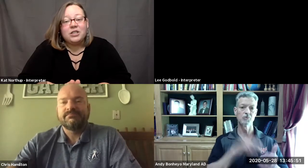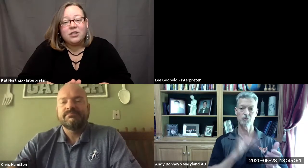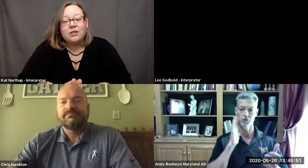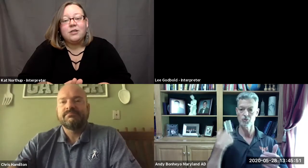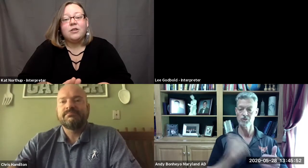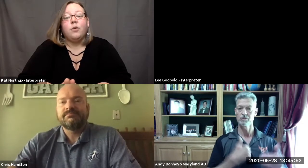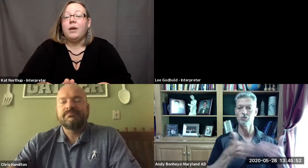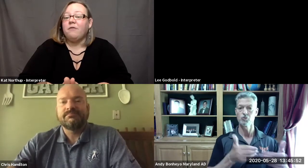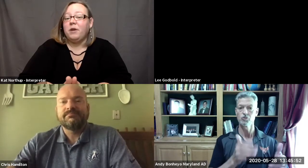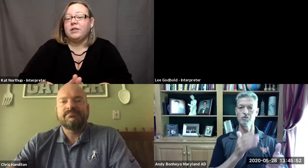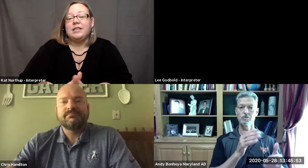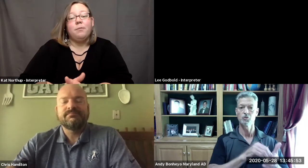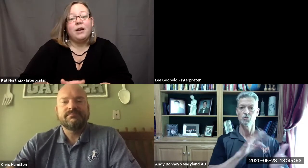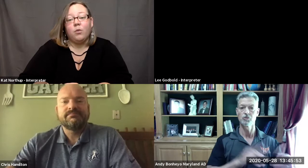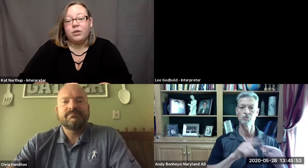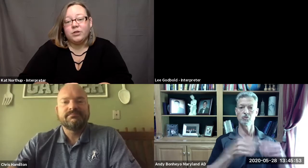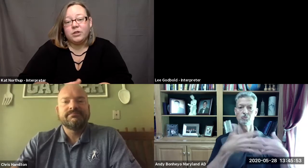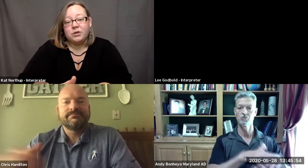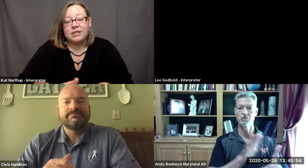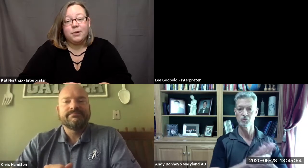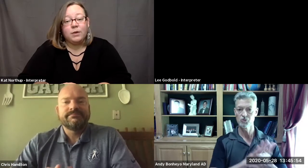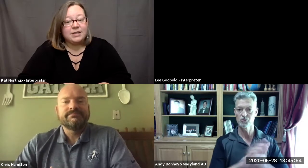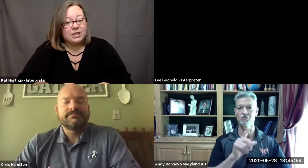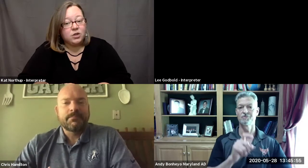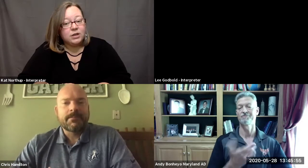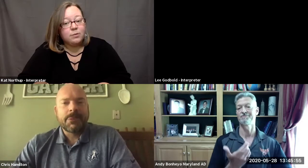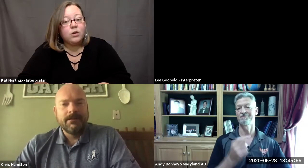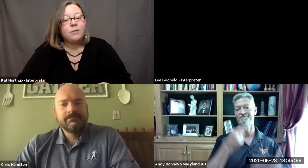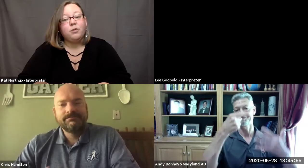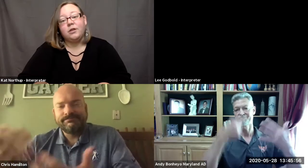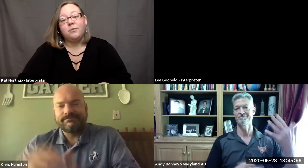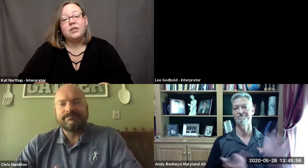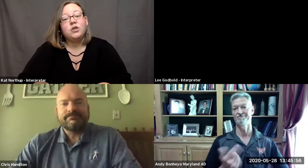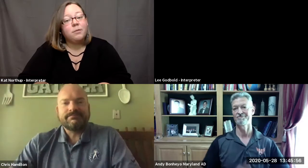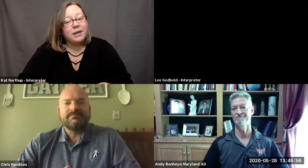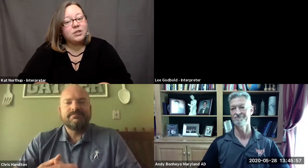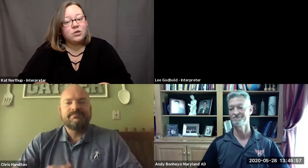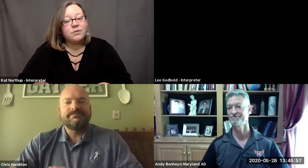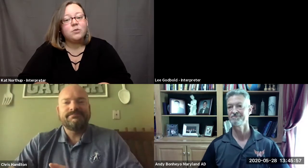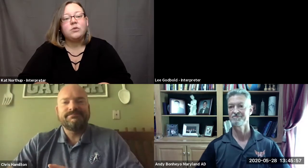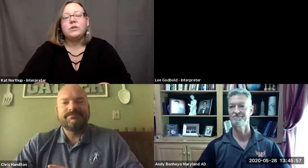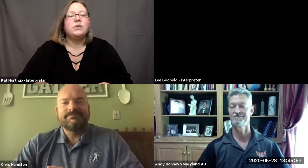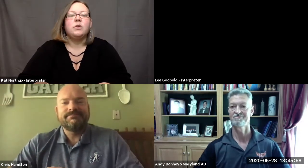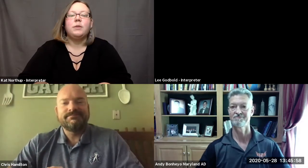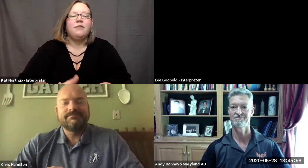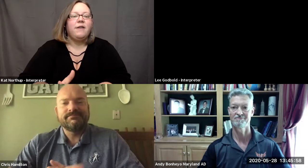situation. We have parents that may not want their students to be residential anymore and put them into a mainstream school. So many